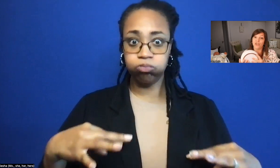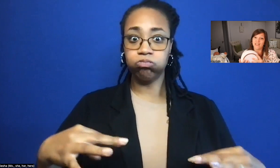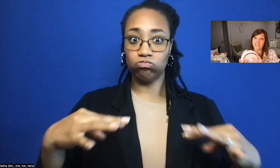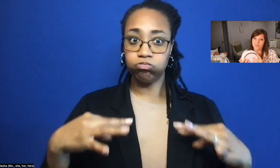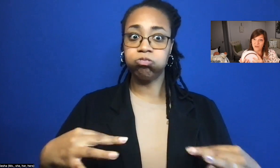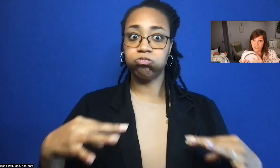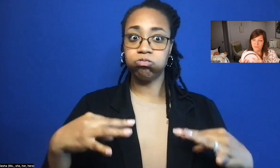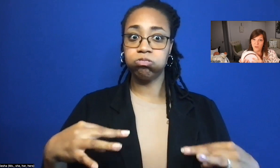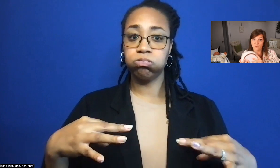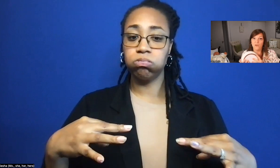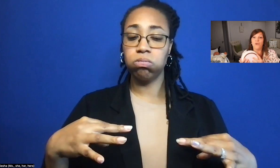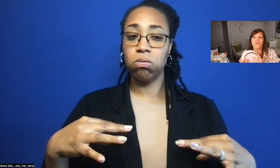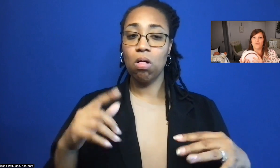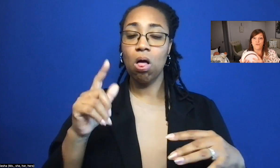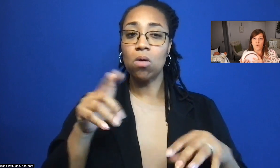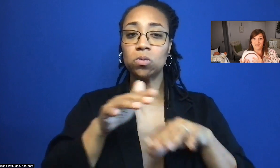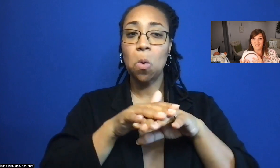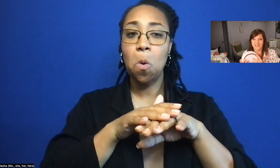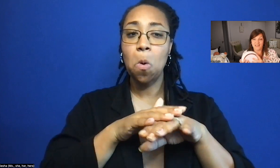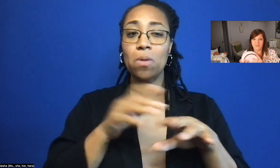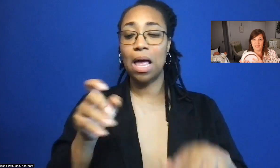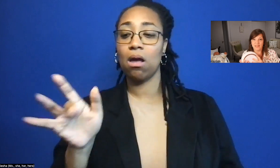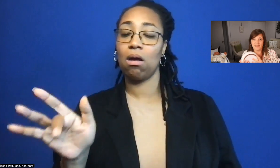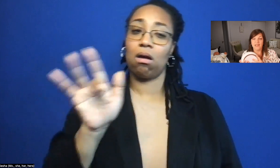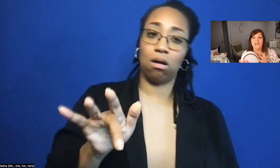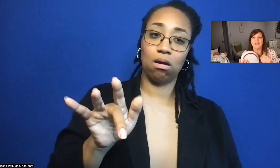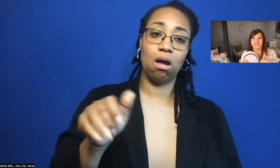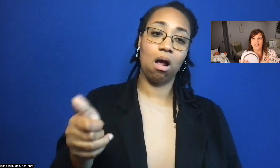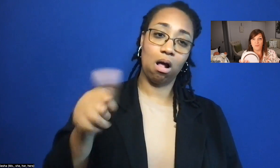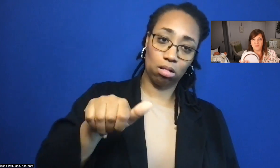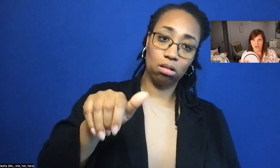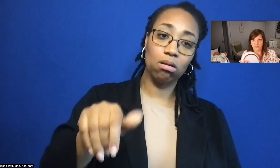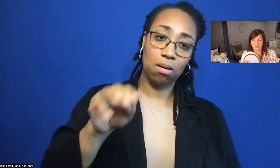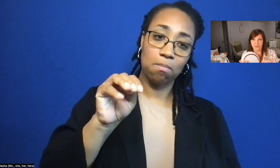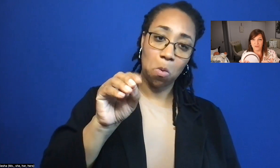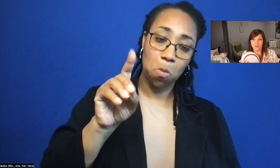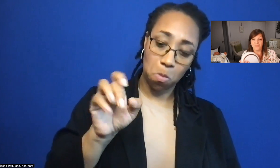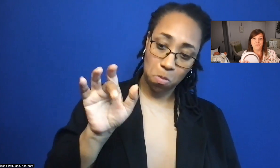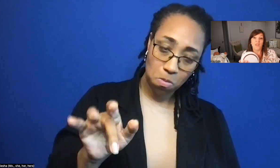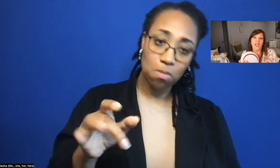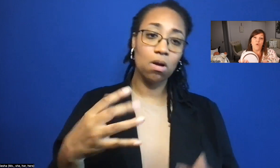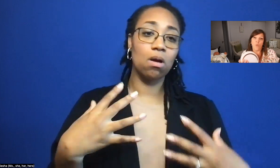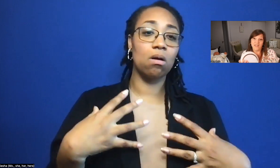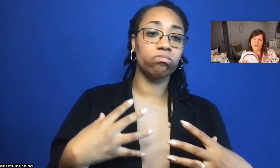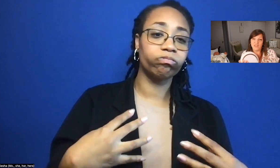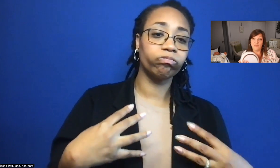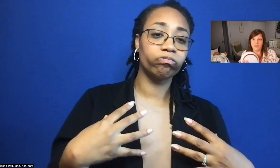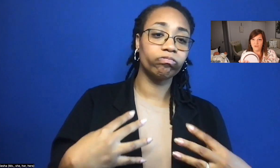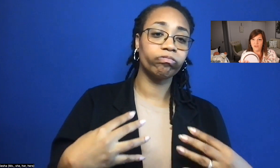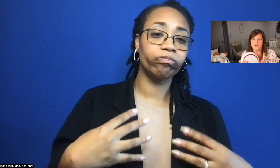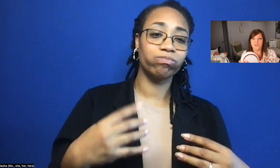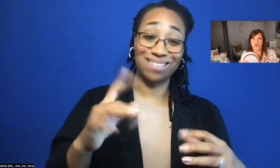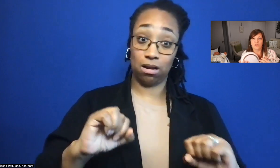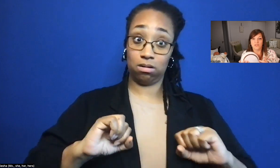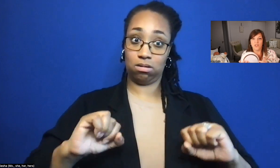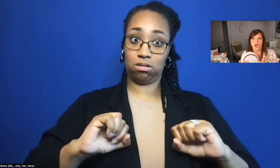your expression mode for 4 to 6 minutes. This helps pump your milk. When you see milk